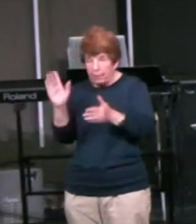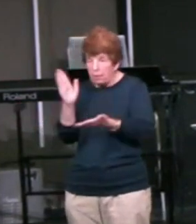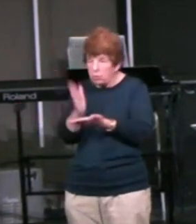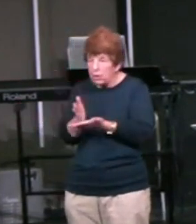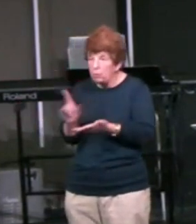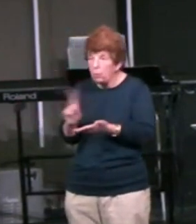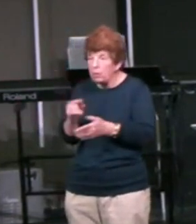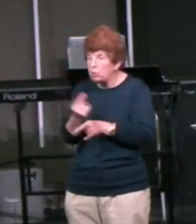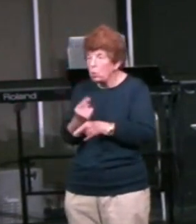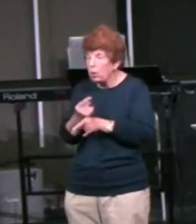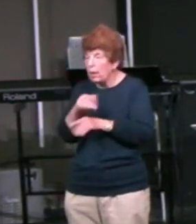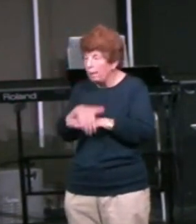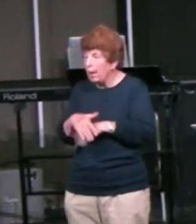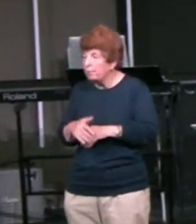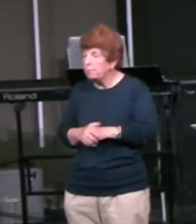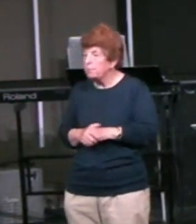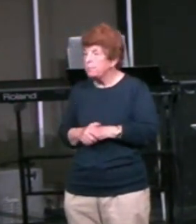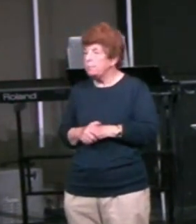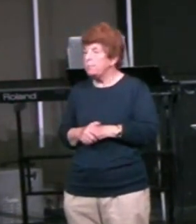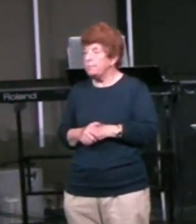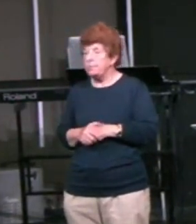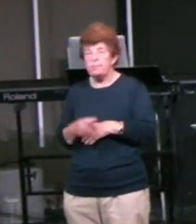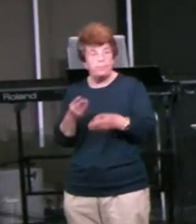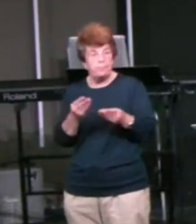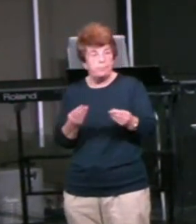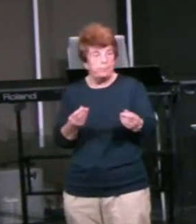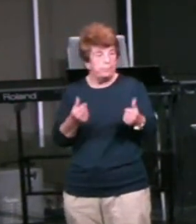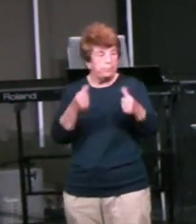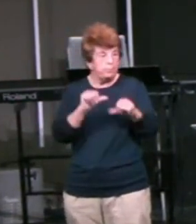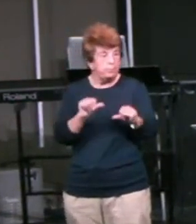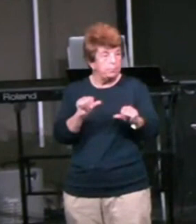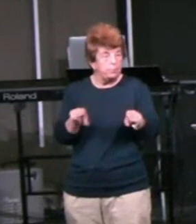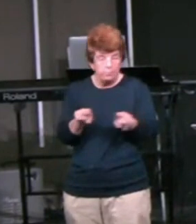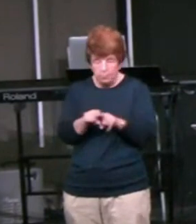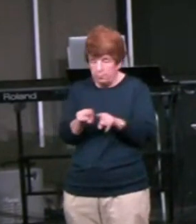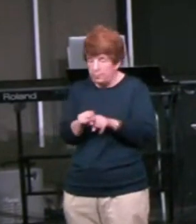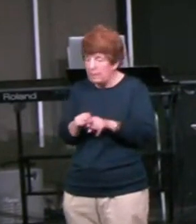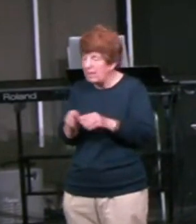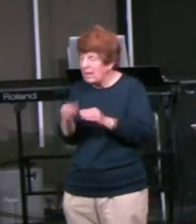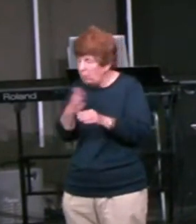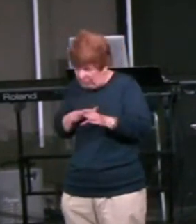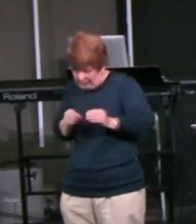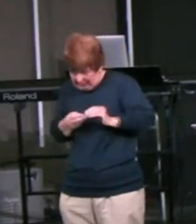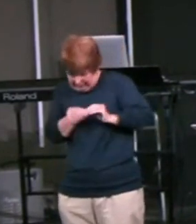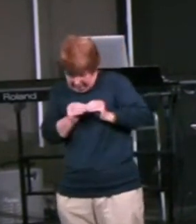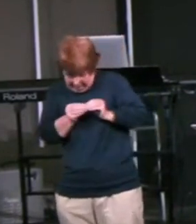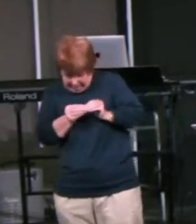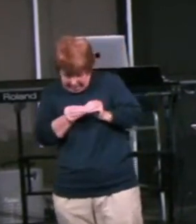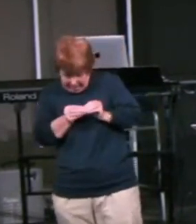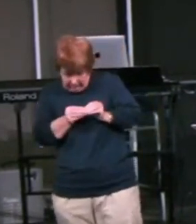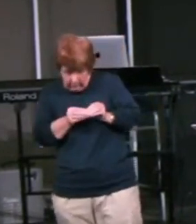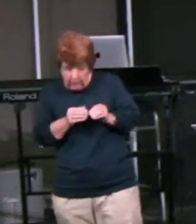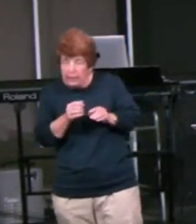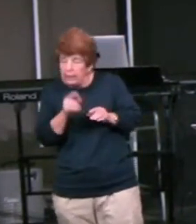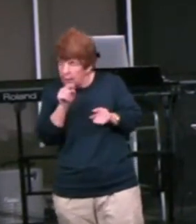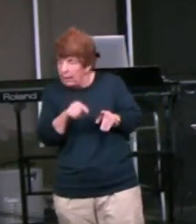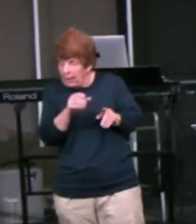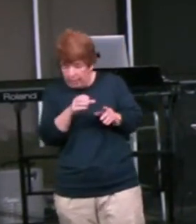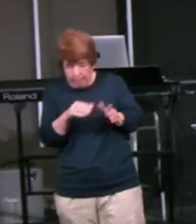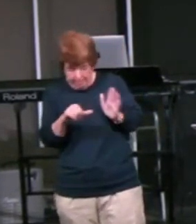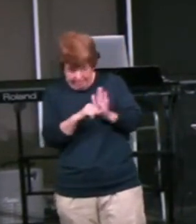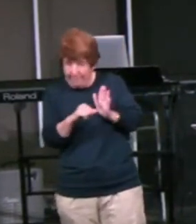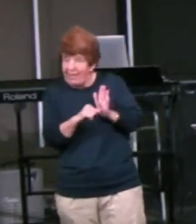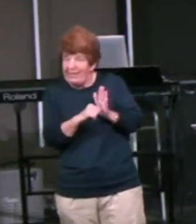were on about, but some just used it as a means to manipulate the generation of